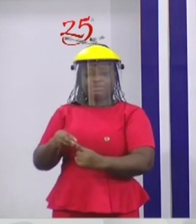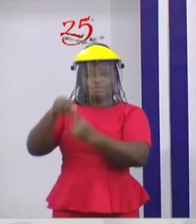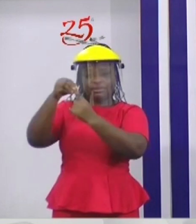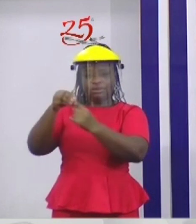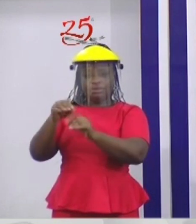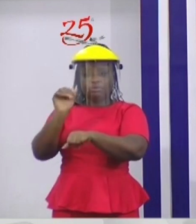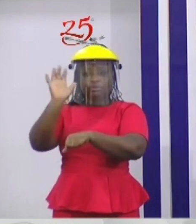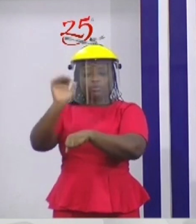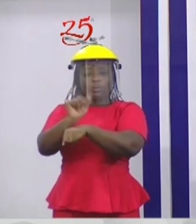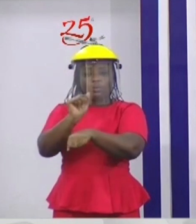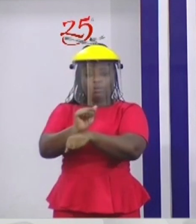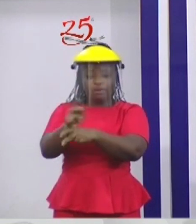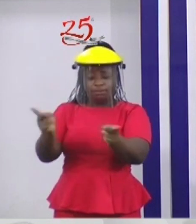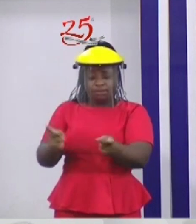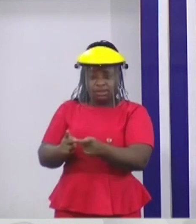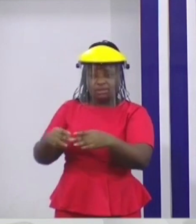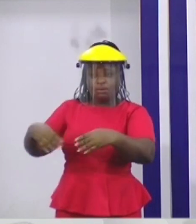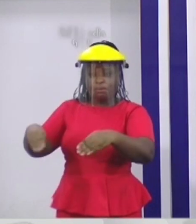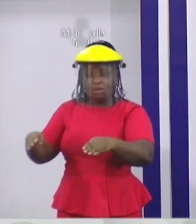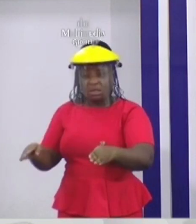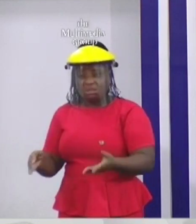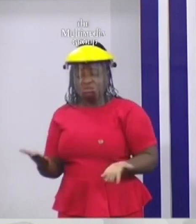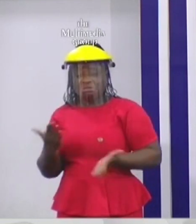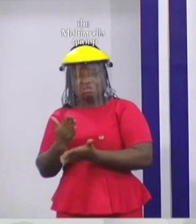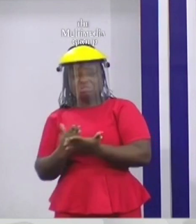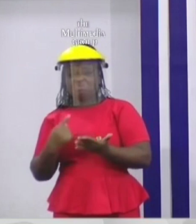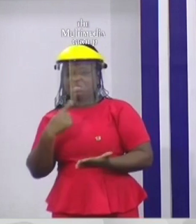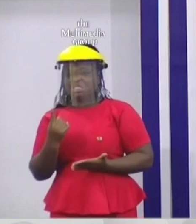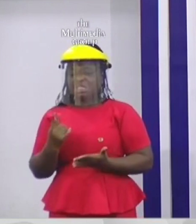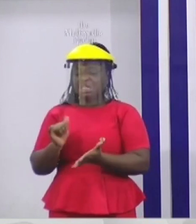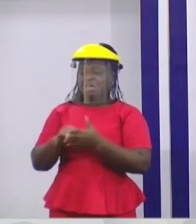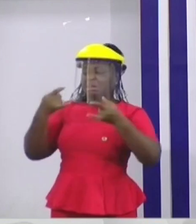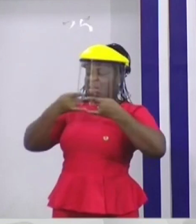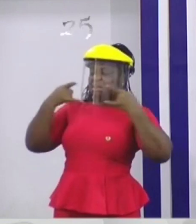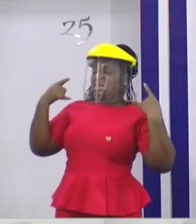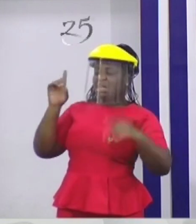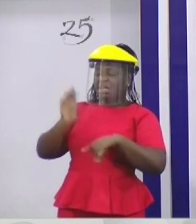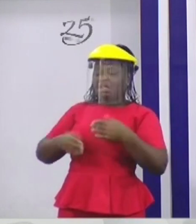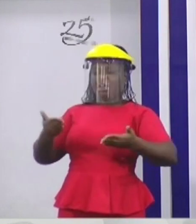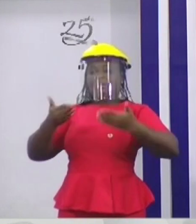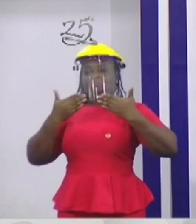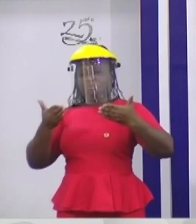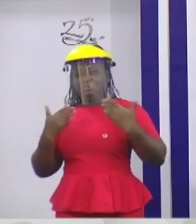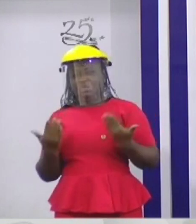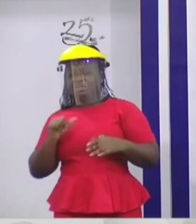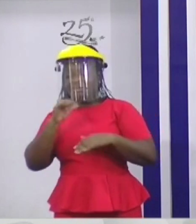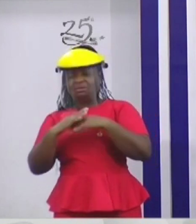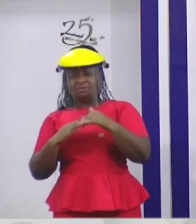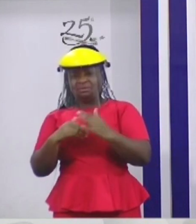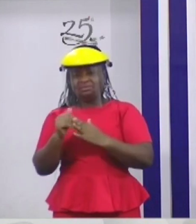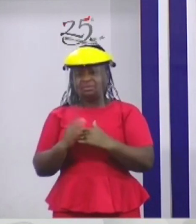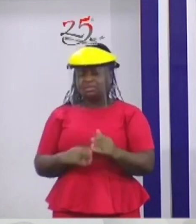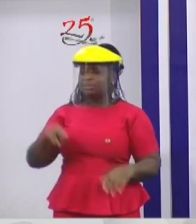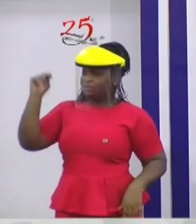and markets. So our mothers, to our sisters out there in the market, some of who say when they wear the mask they can't breathe, or it's not comfortable,